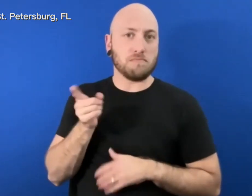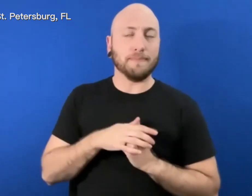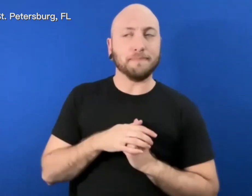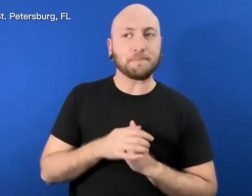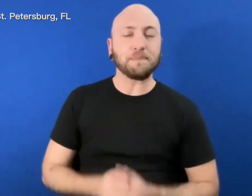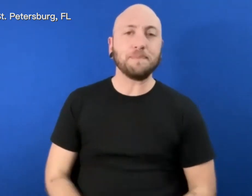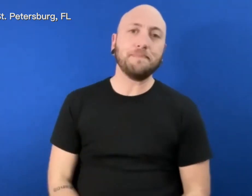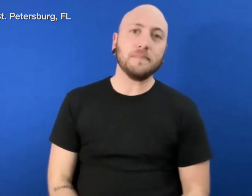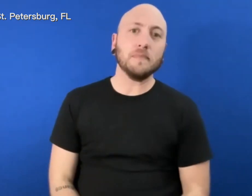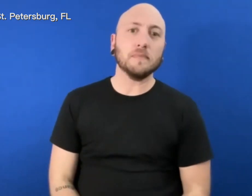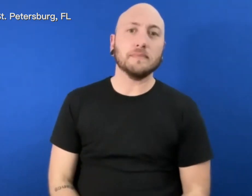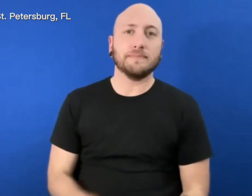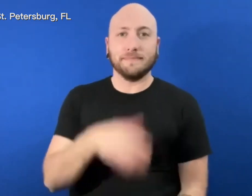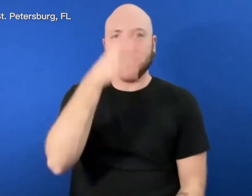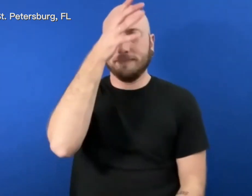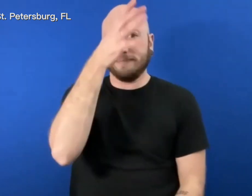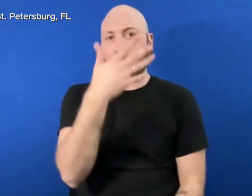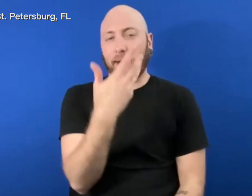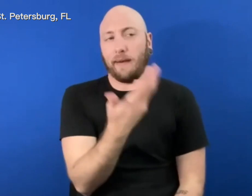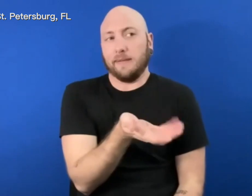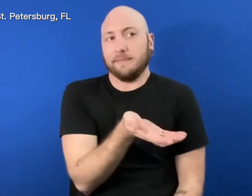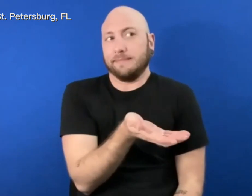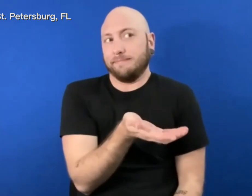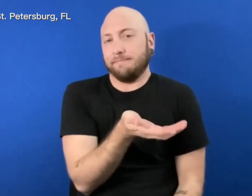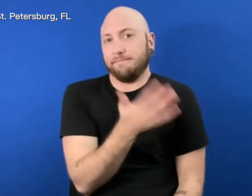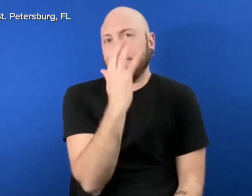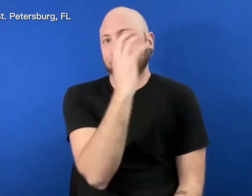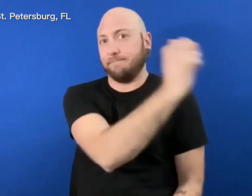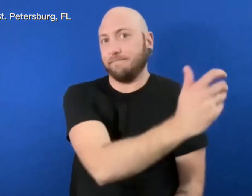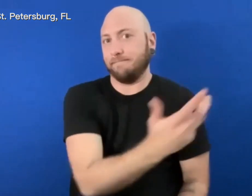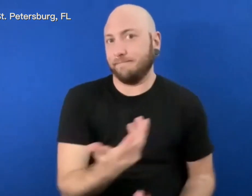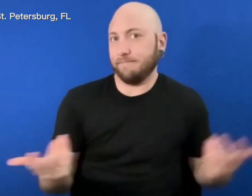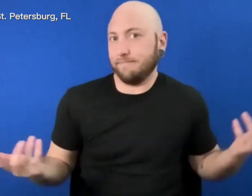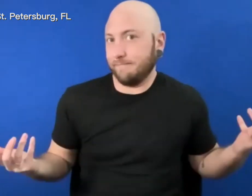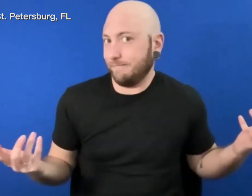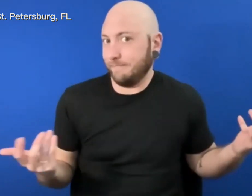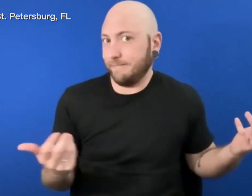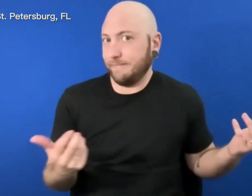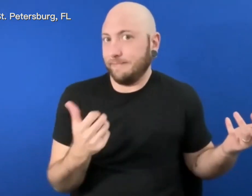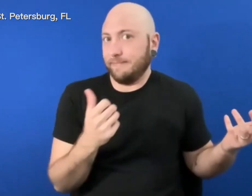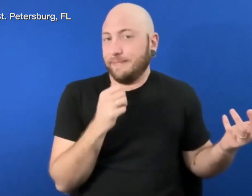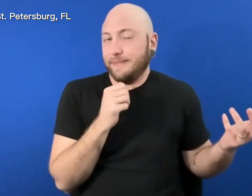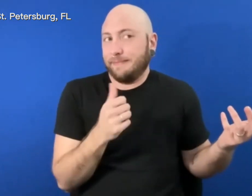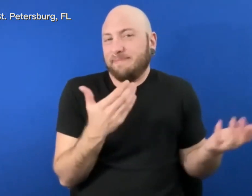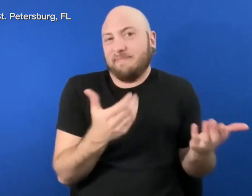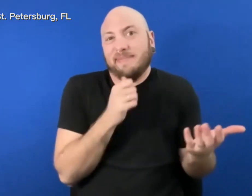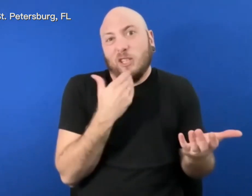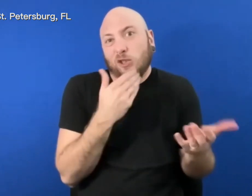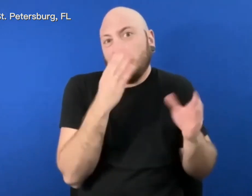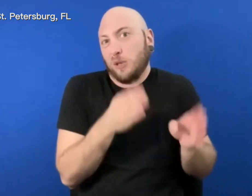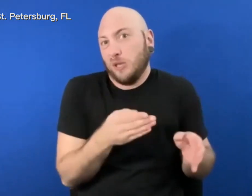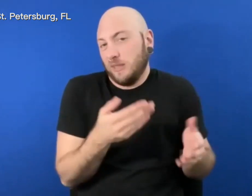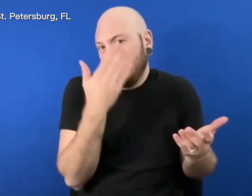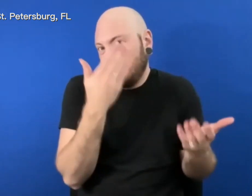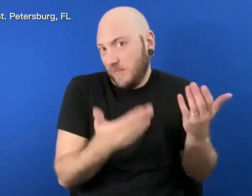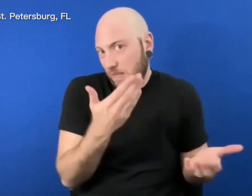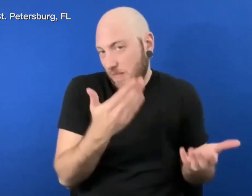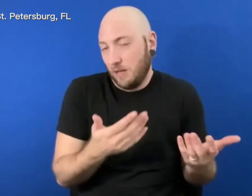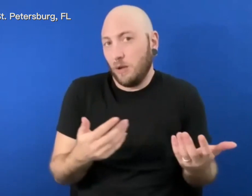I guess my dad was like, not really in the picture, not really like a wholesome dude. So that was just the case. And my